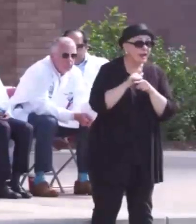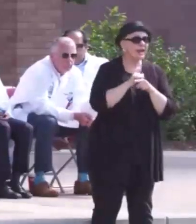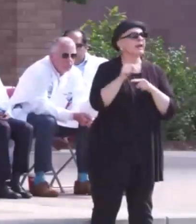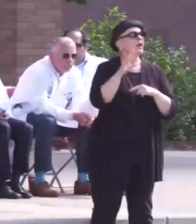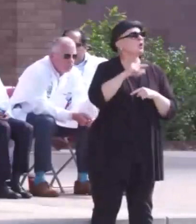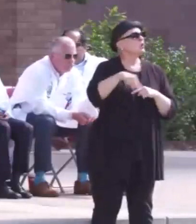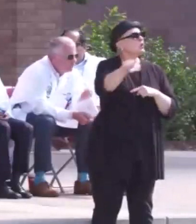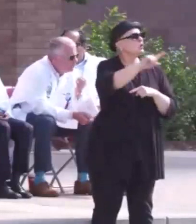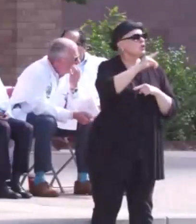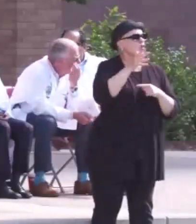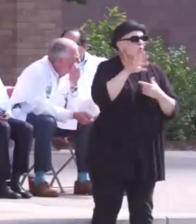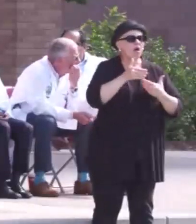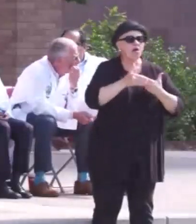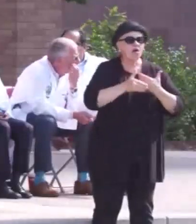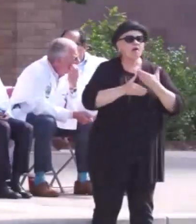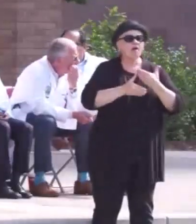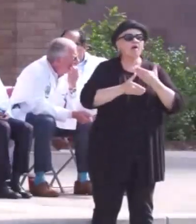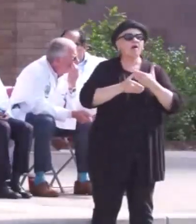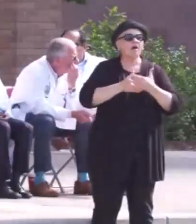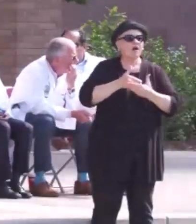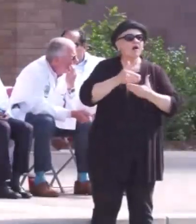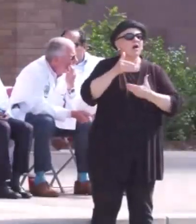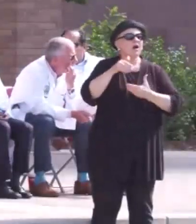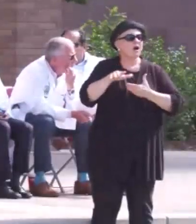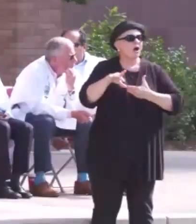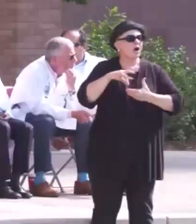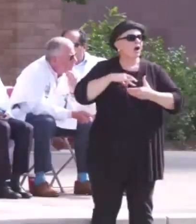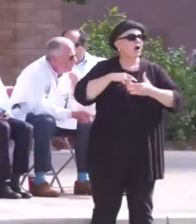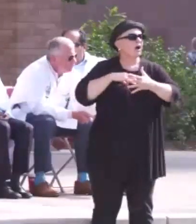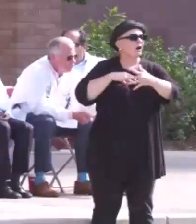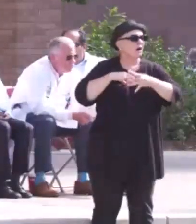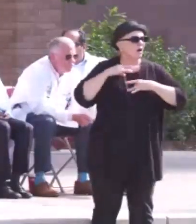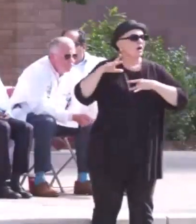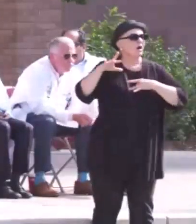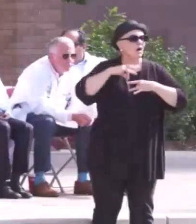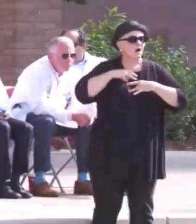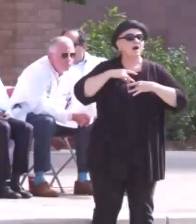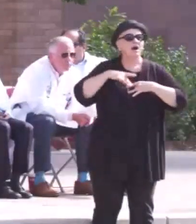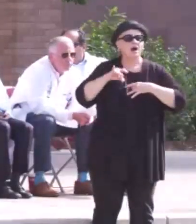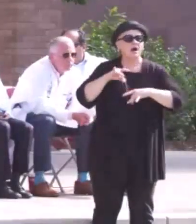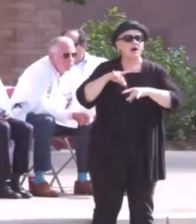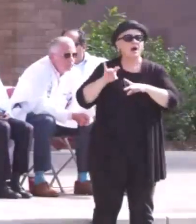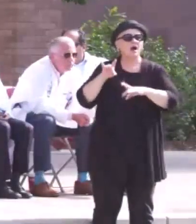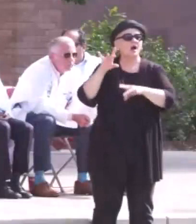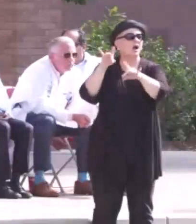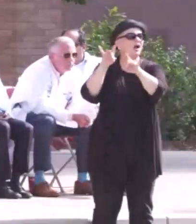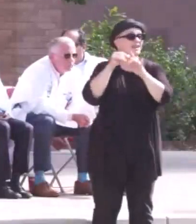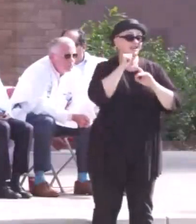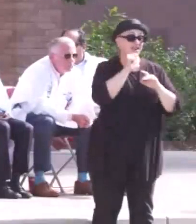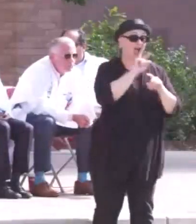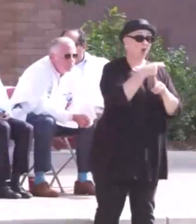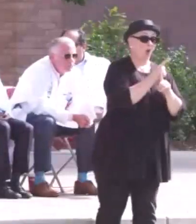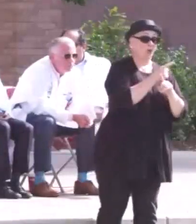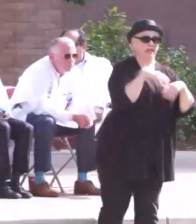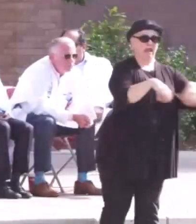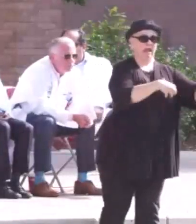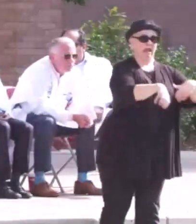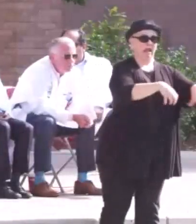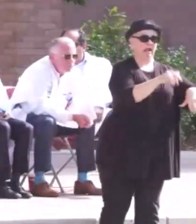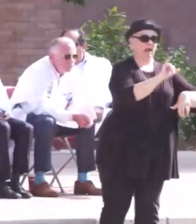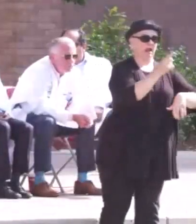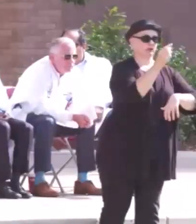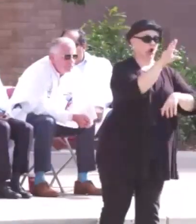come to take on the identity of being a physician, not just acting like one. You